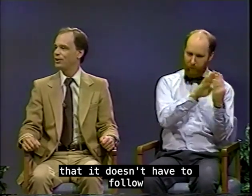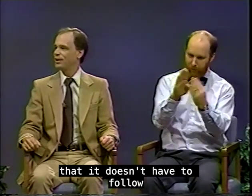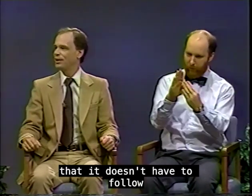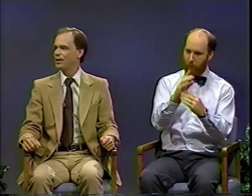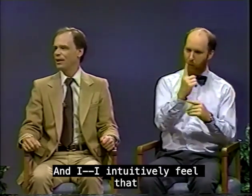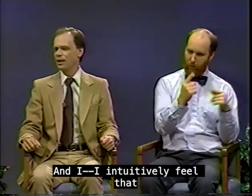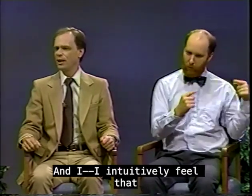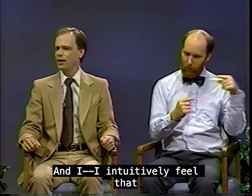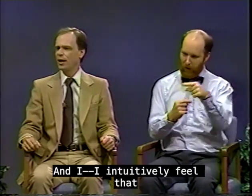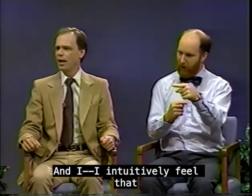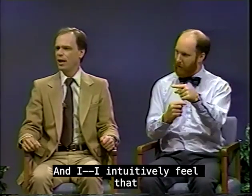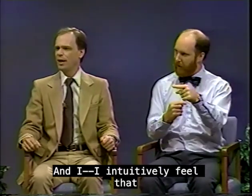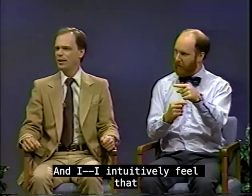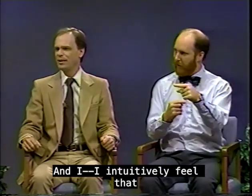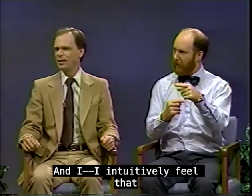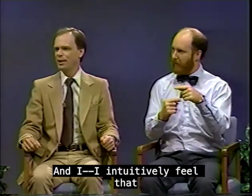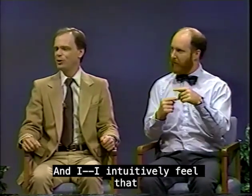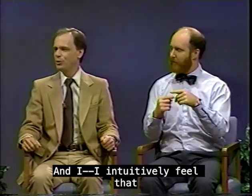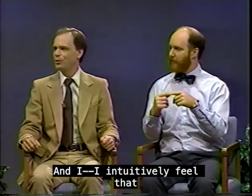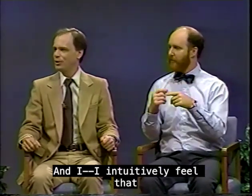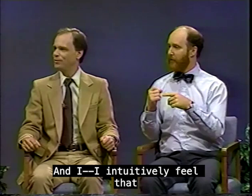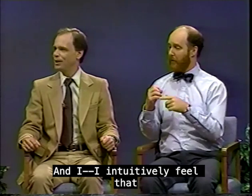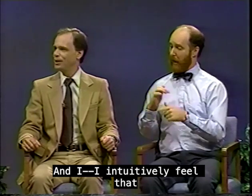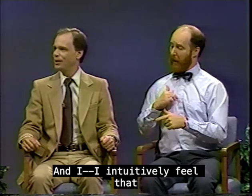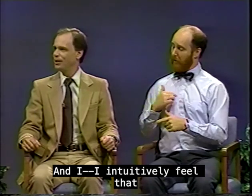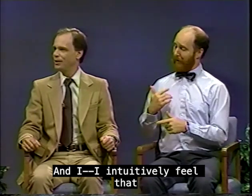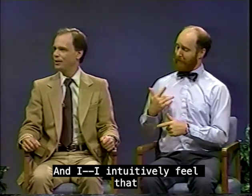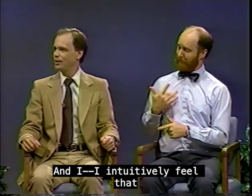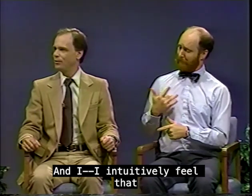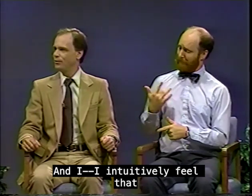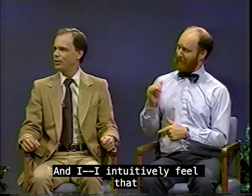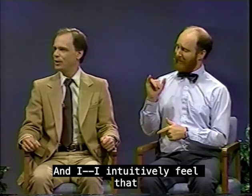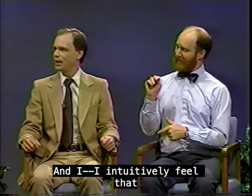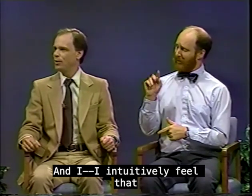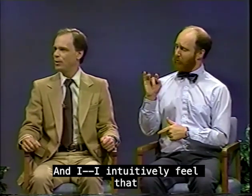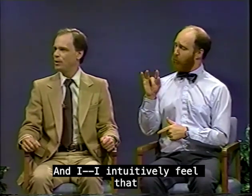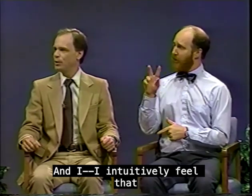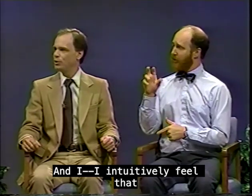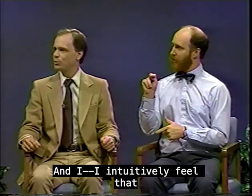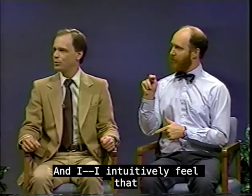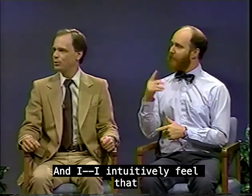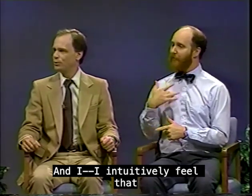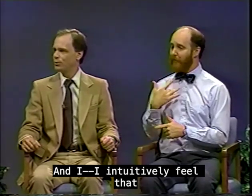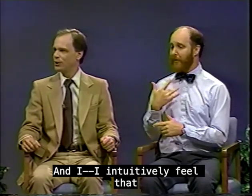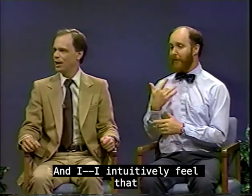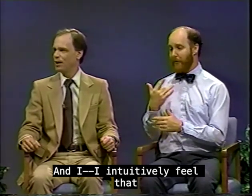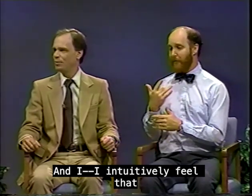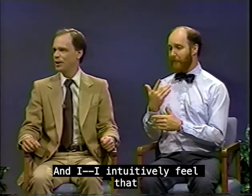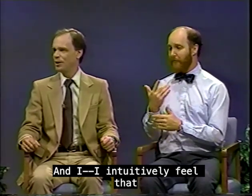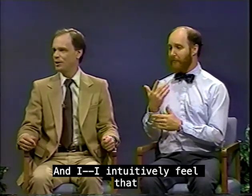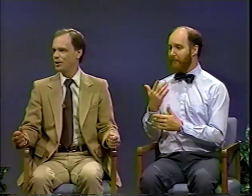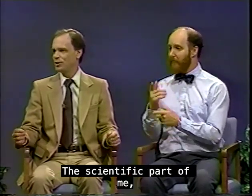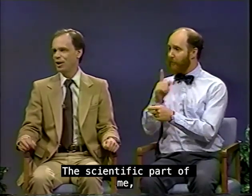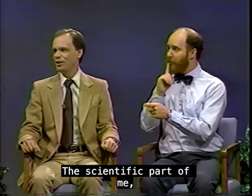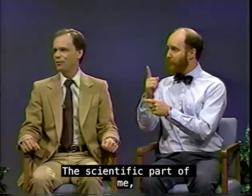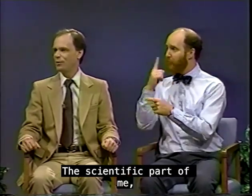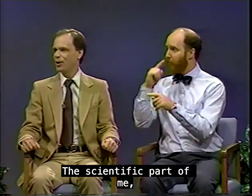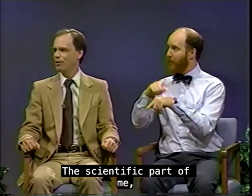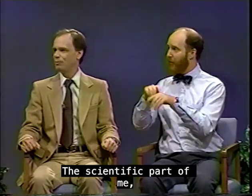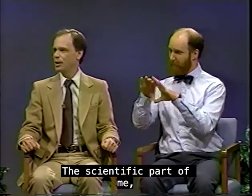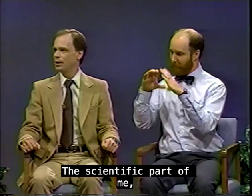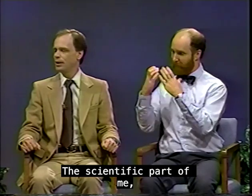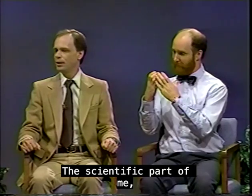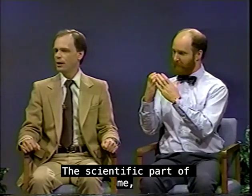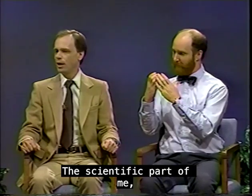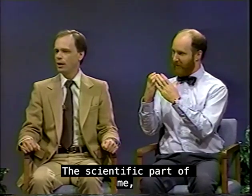direction. And I intuitively feel that that might be true for time. The scientific